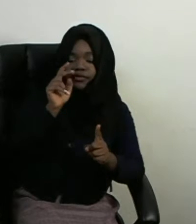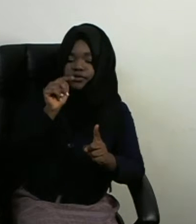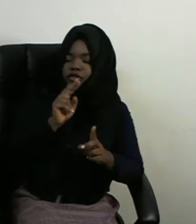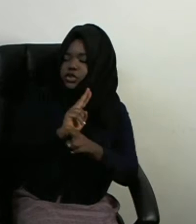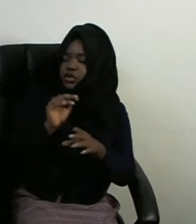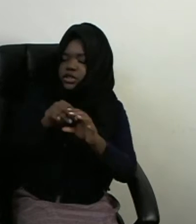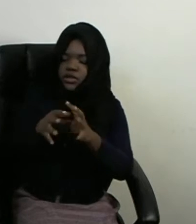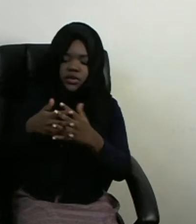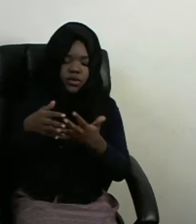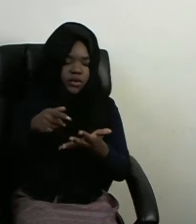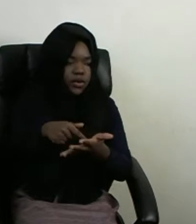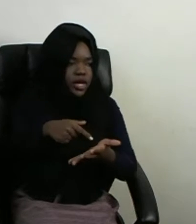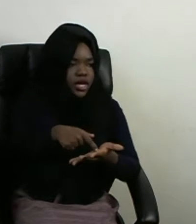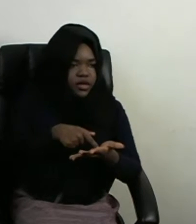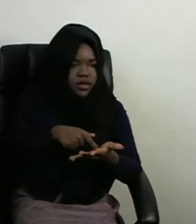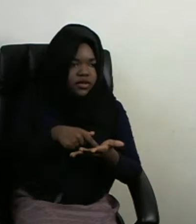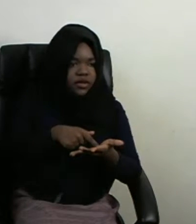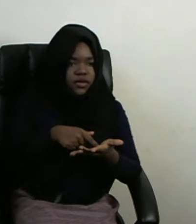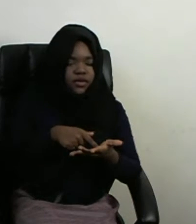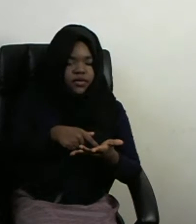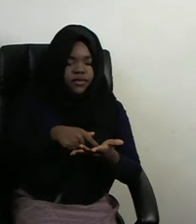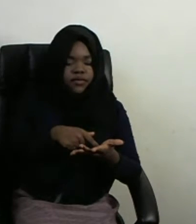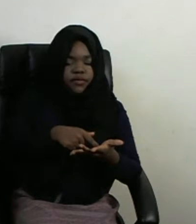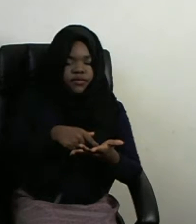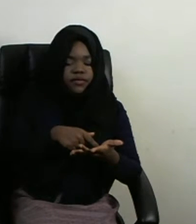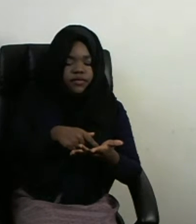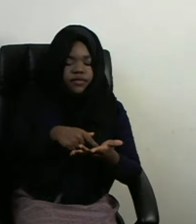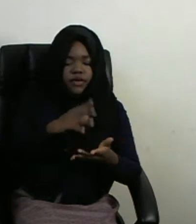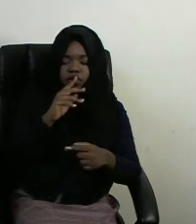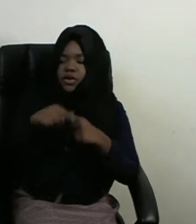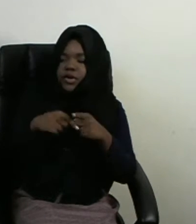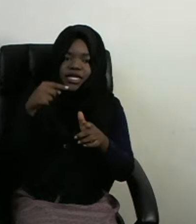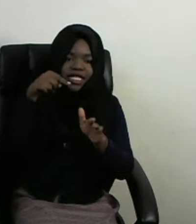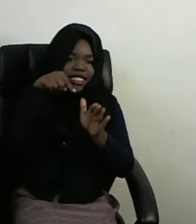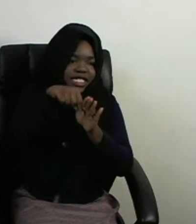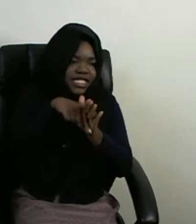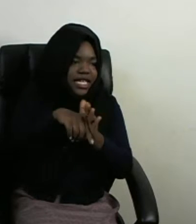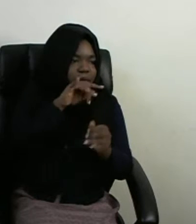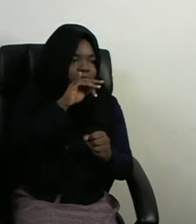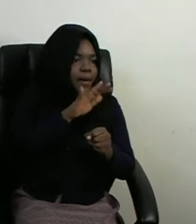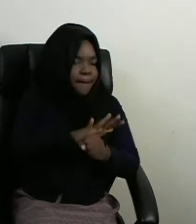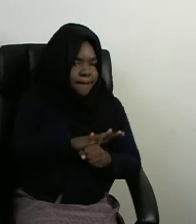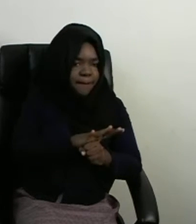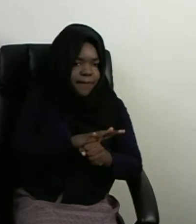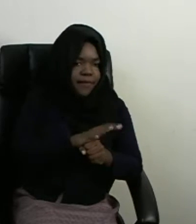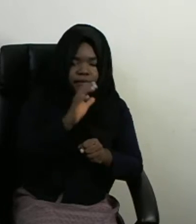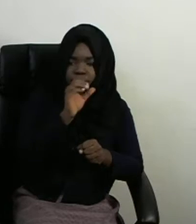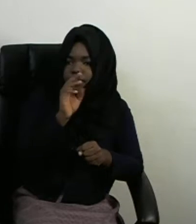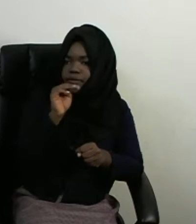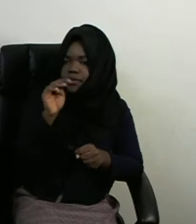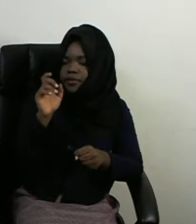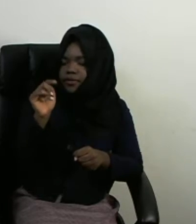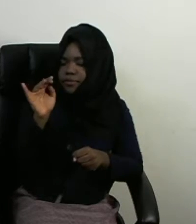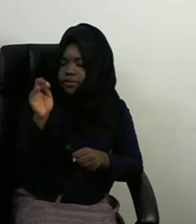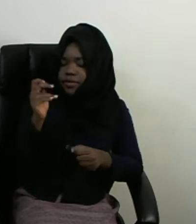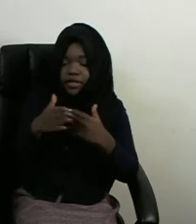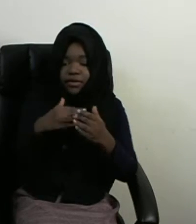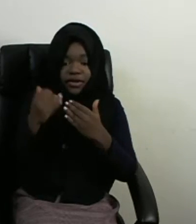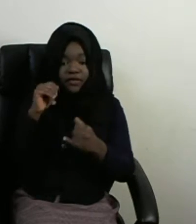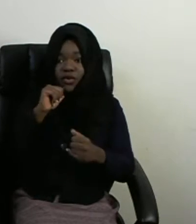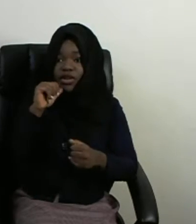Quran to reflect a deep oath of commitment. Even if you